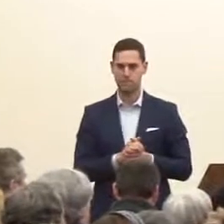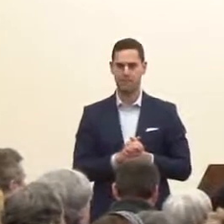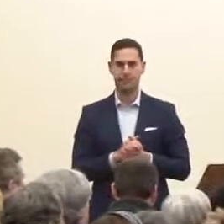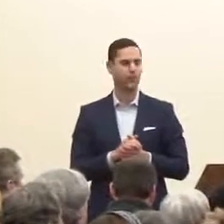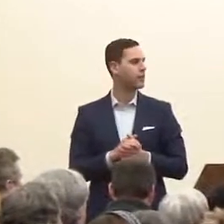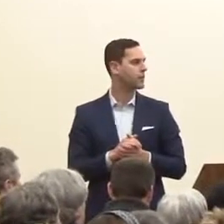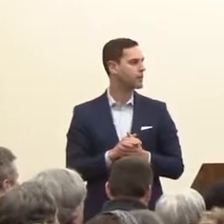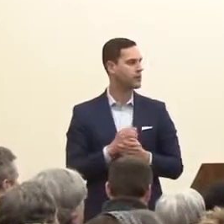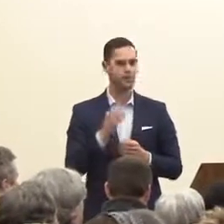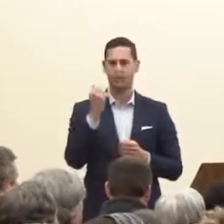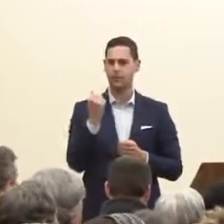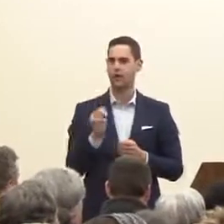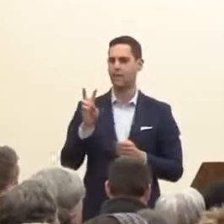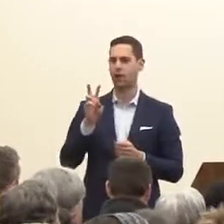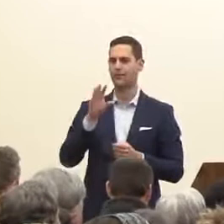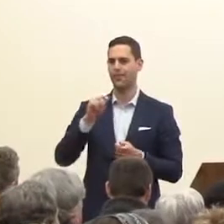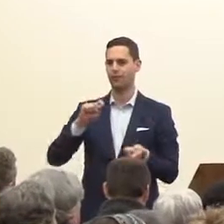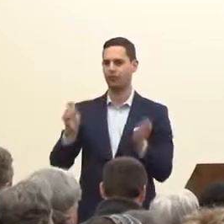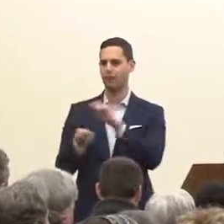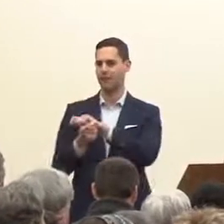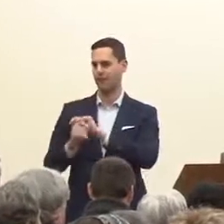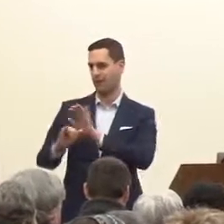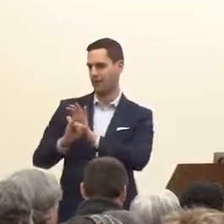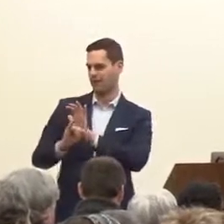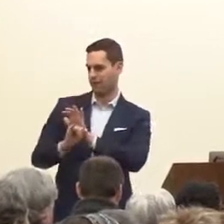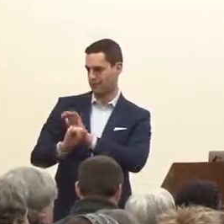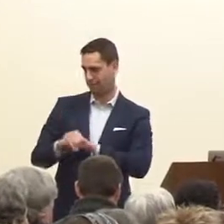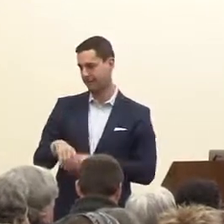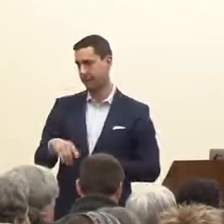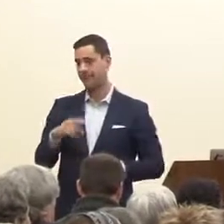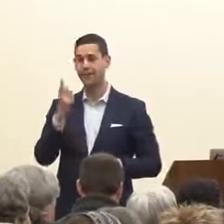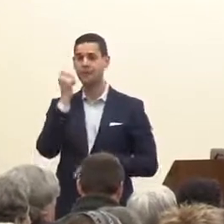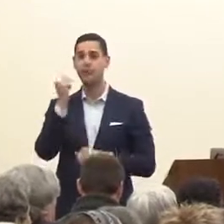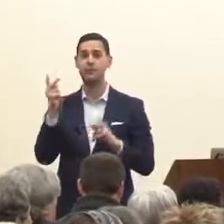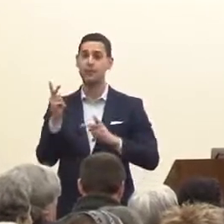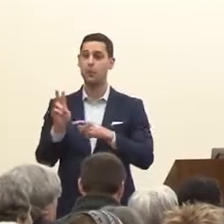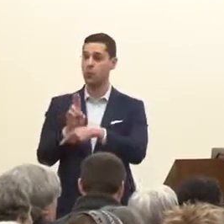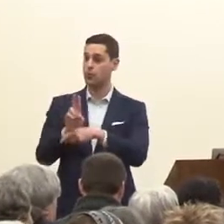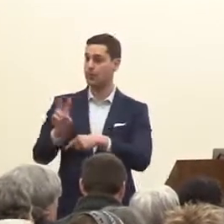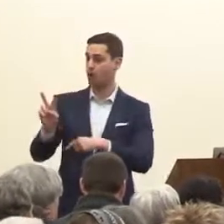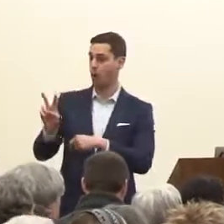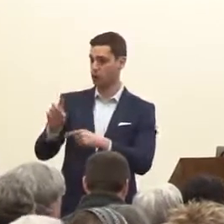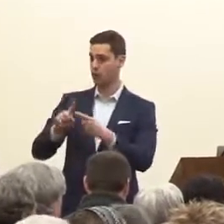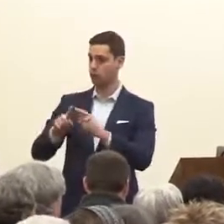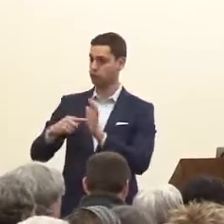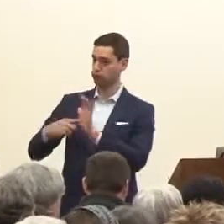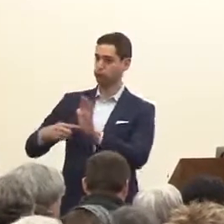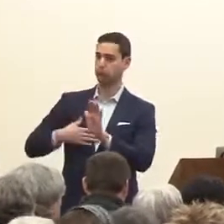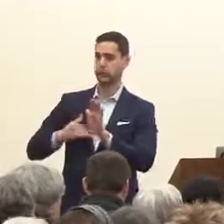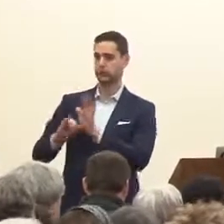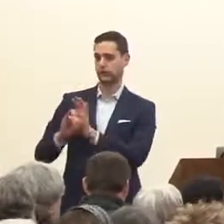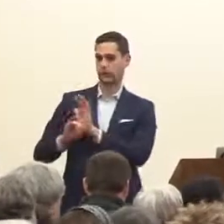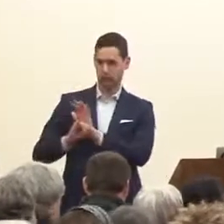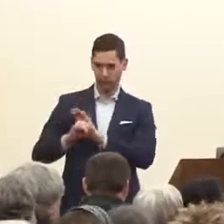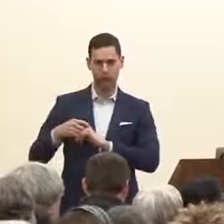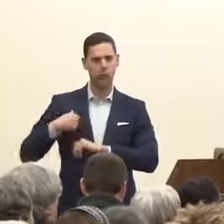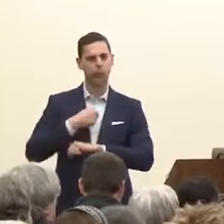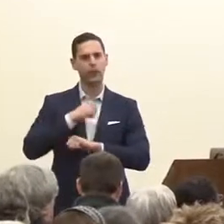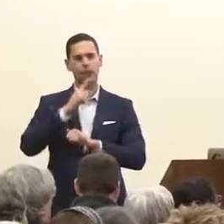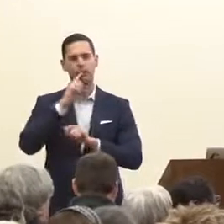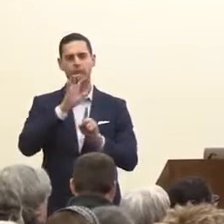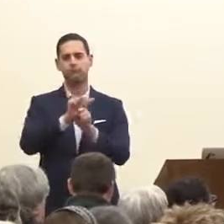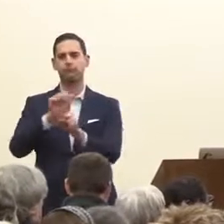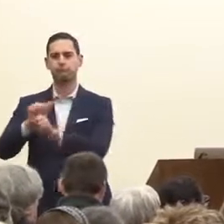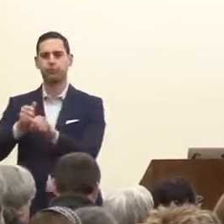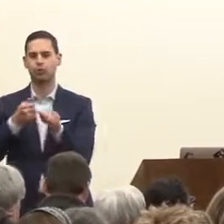Southern vowels and shifting identities. Because people use vowels to create identities, we are able to